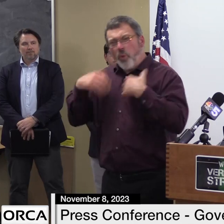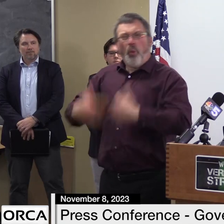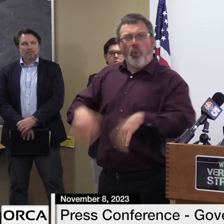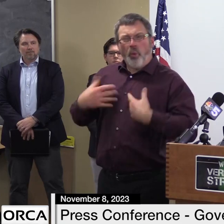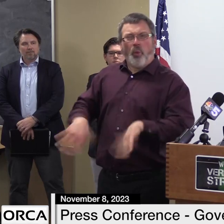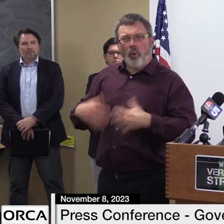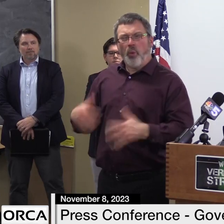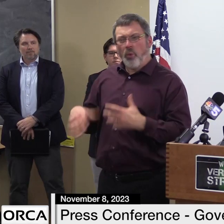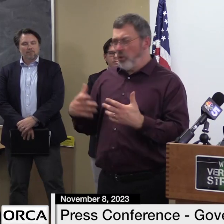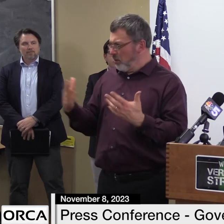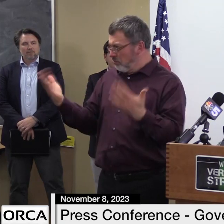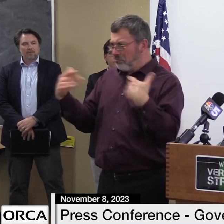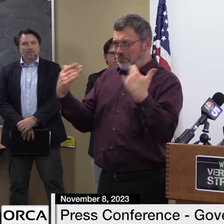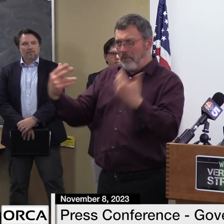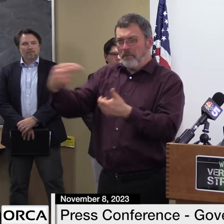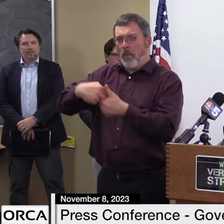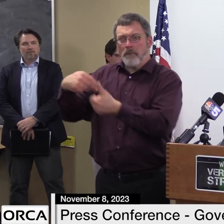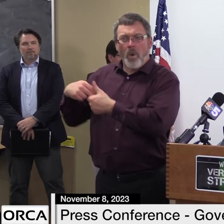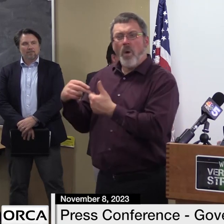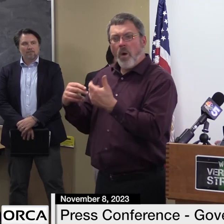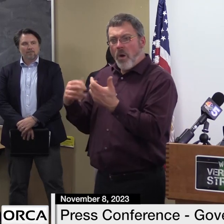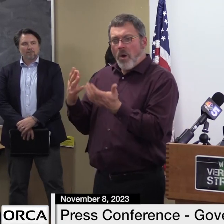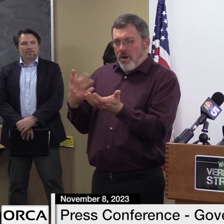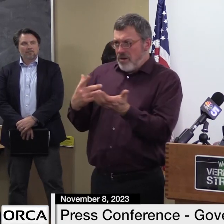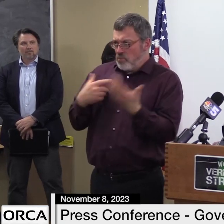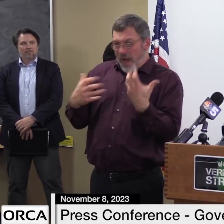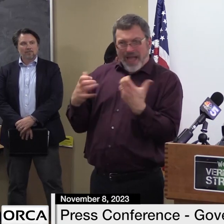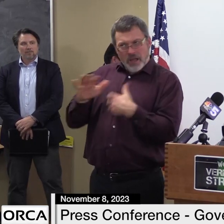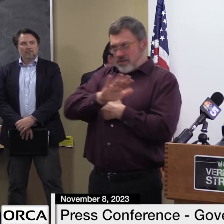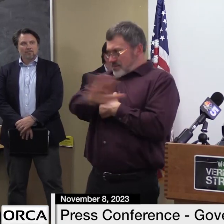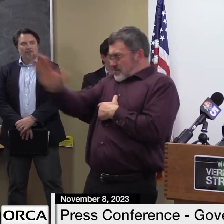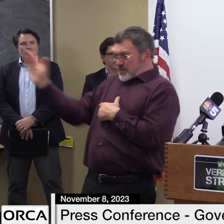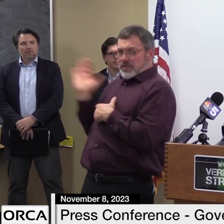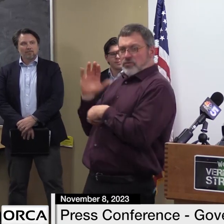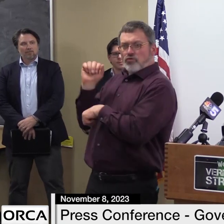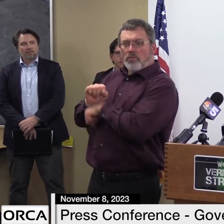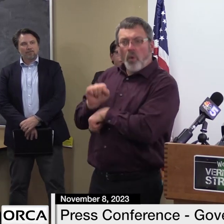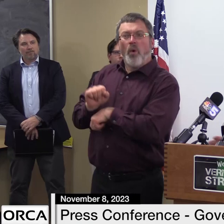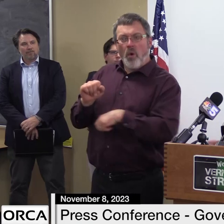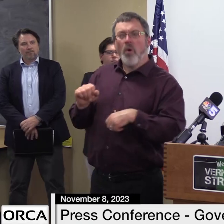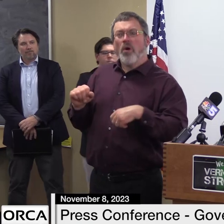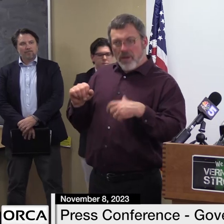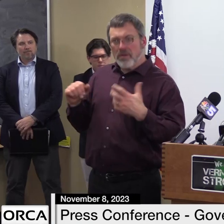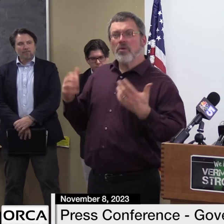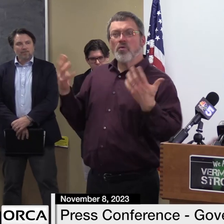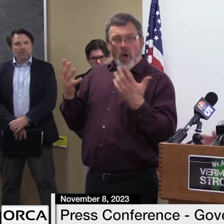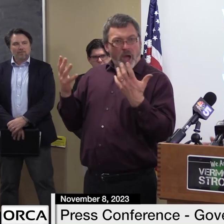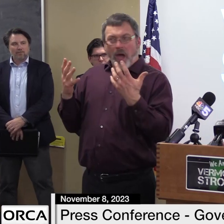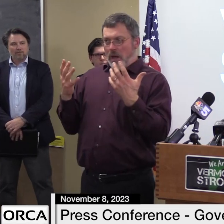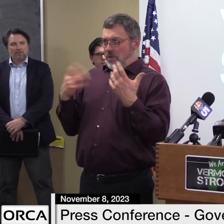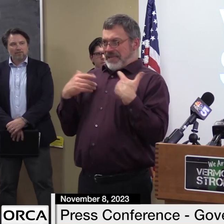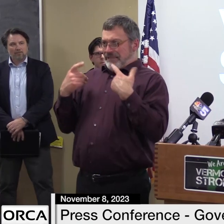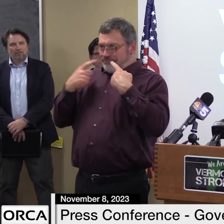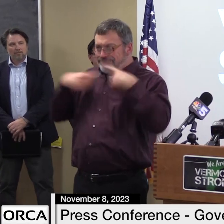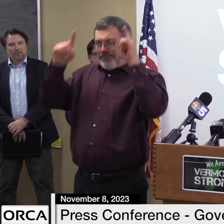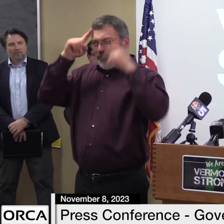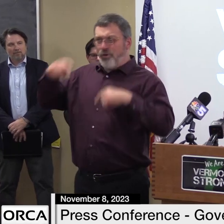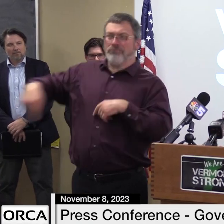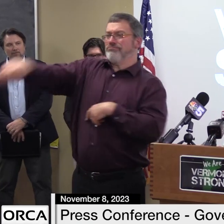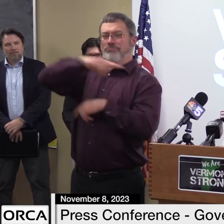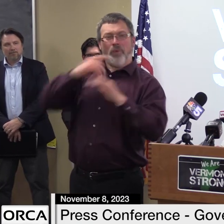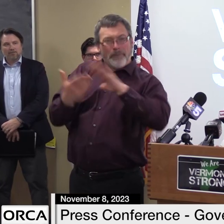rally and that they would want to do what's best for the community at large, Vermont at